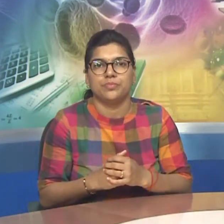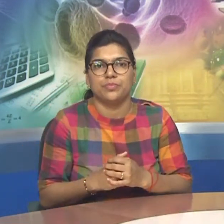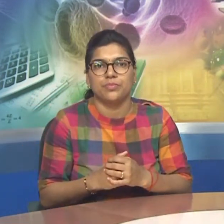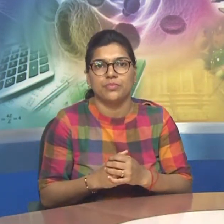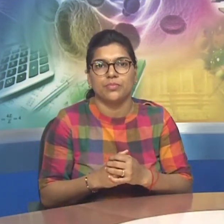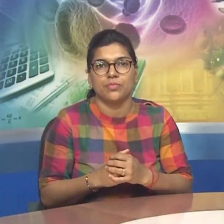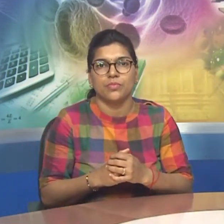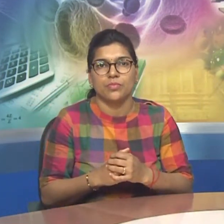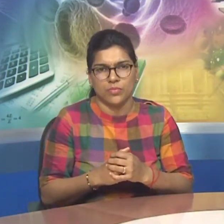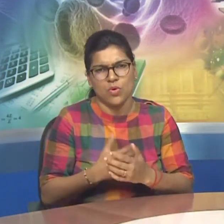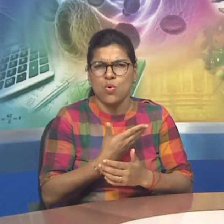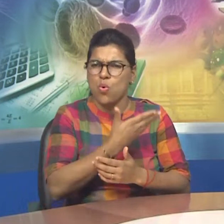let us now understand this meaning.